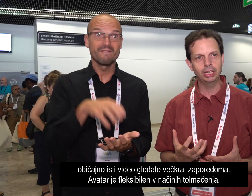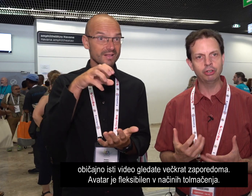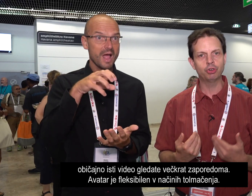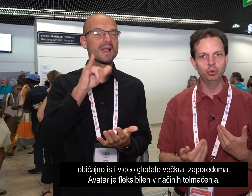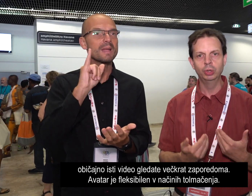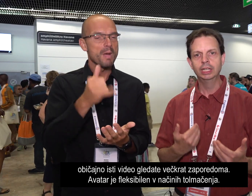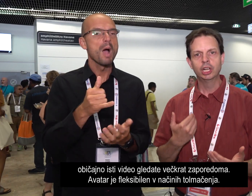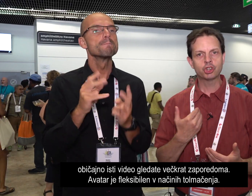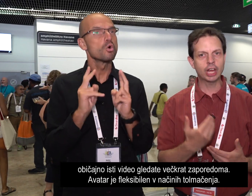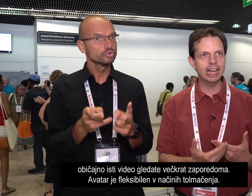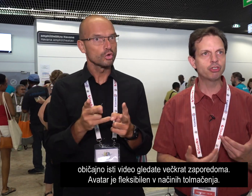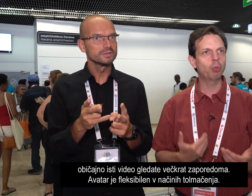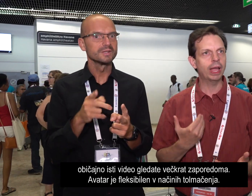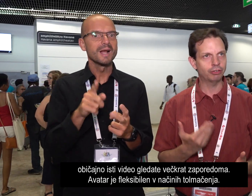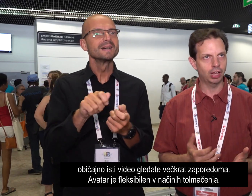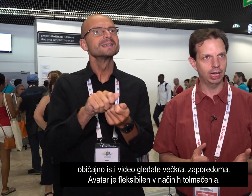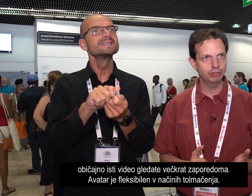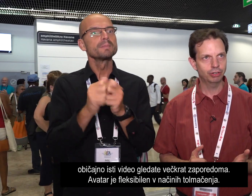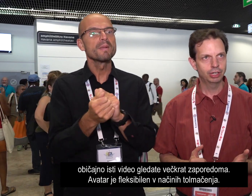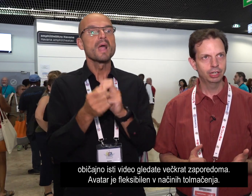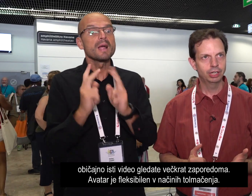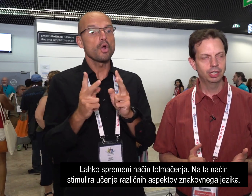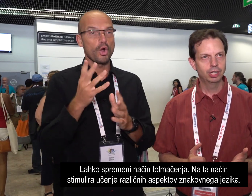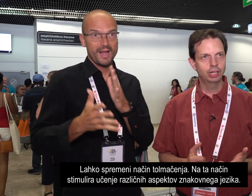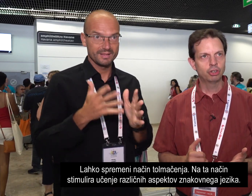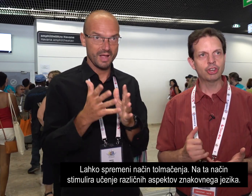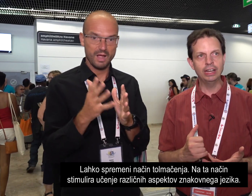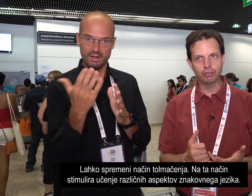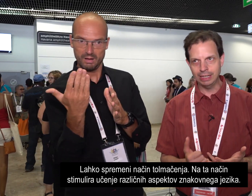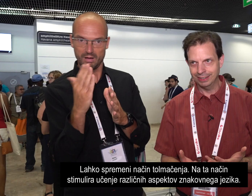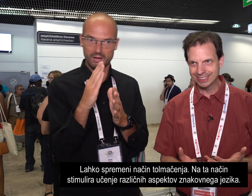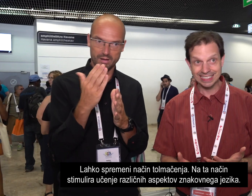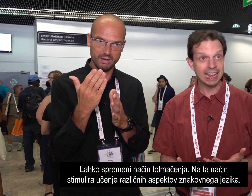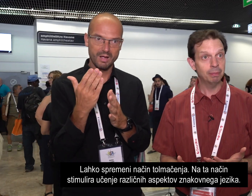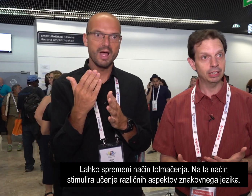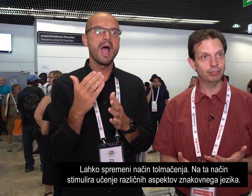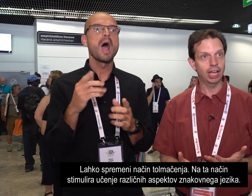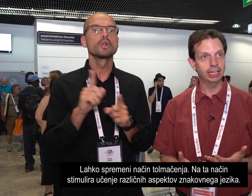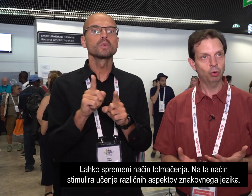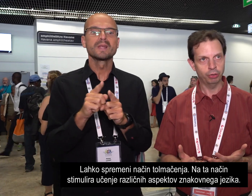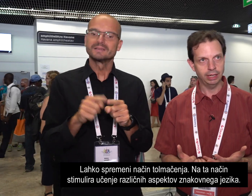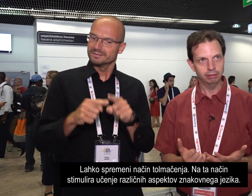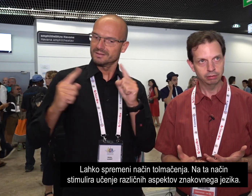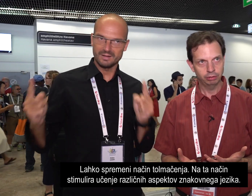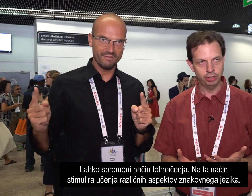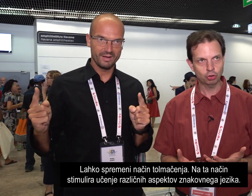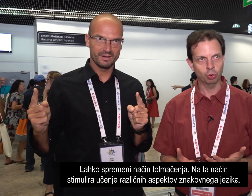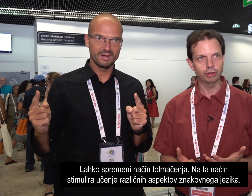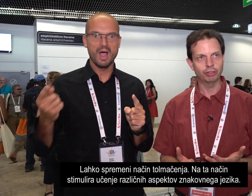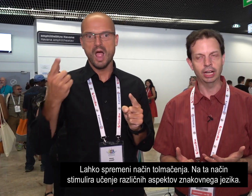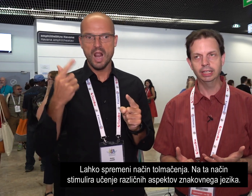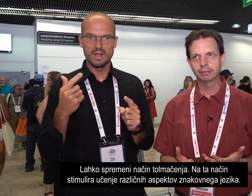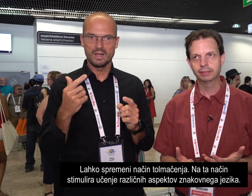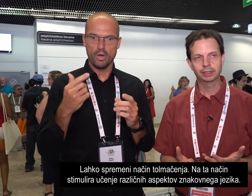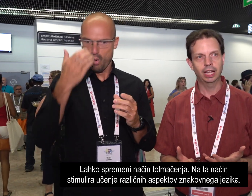the ability to change the way it signs, change the statement it's signing, or the discourse